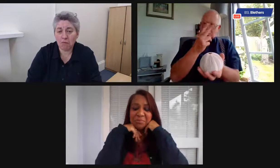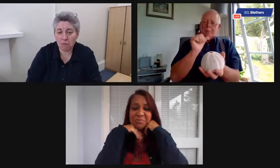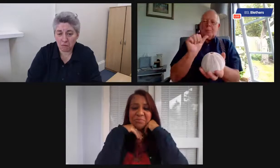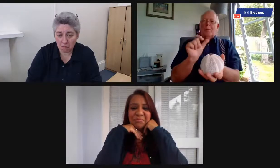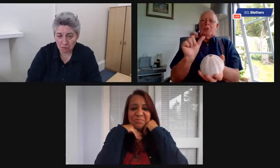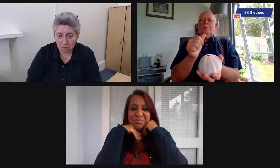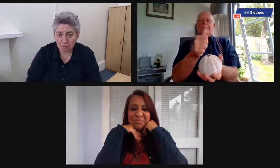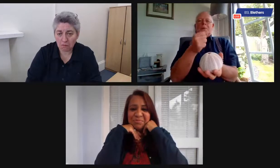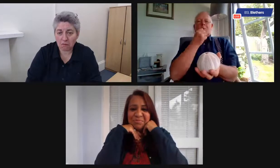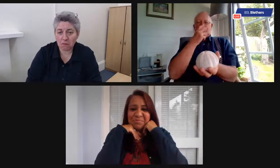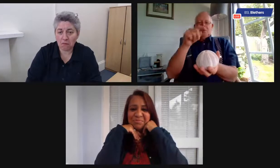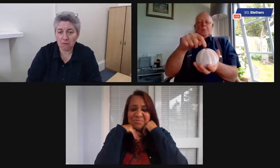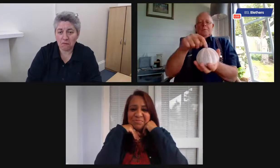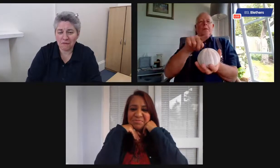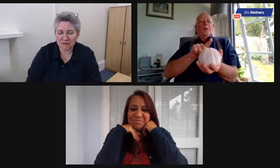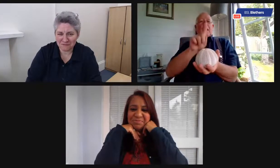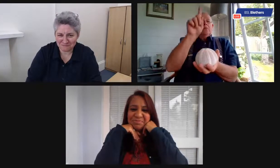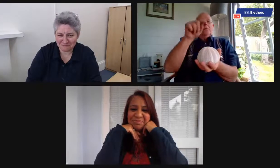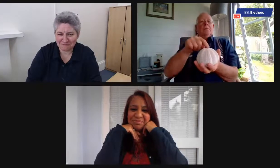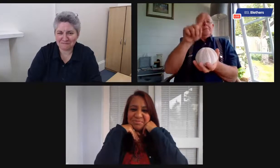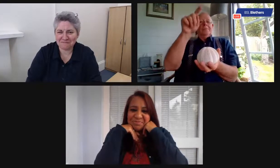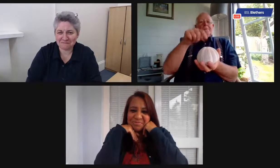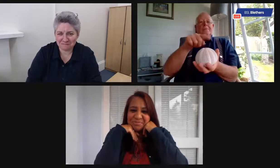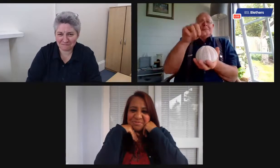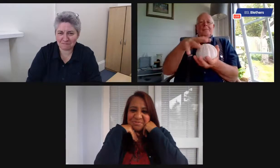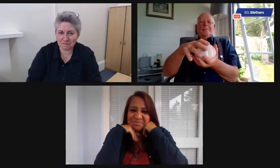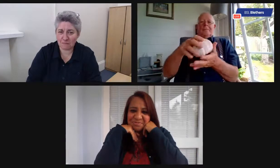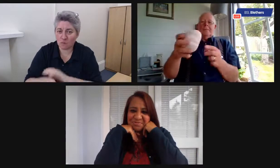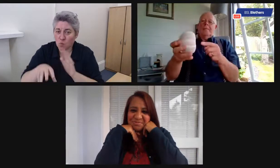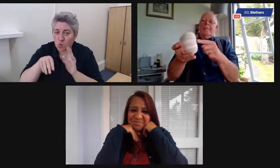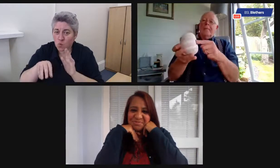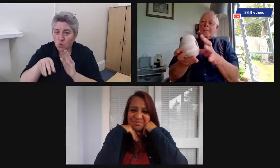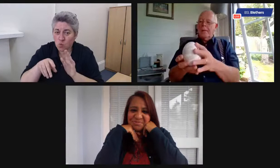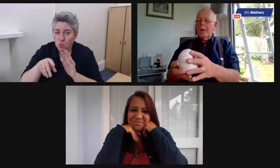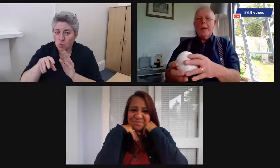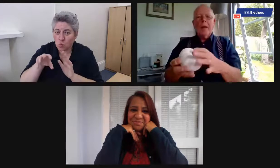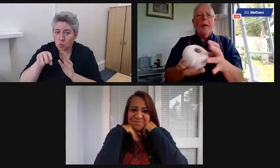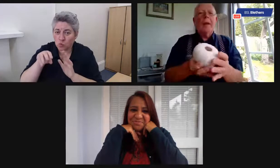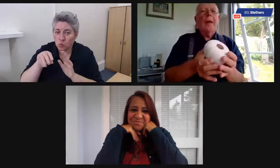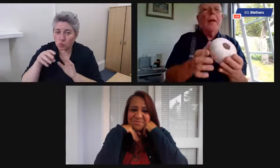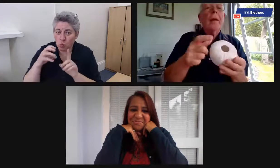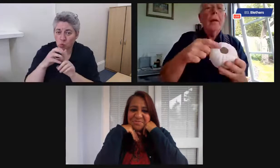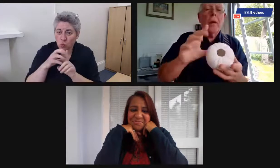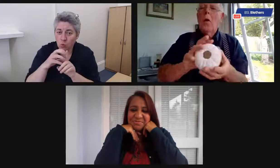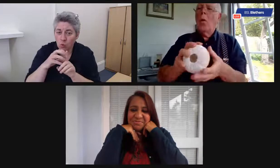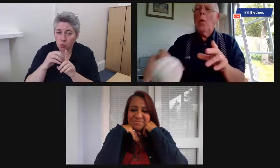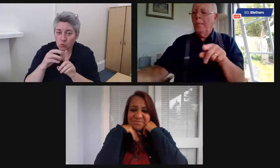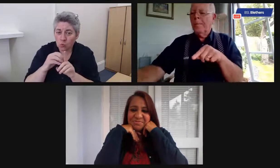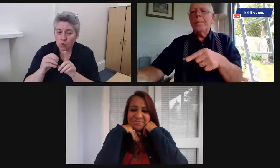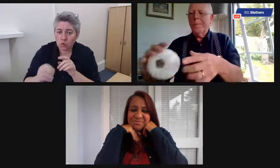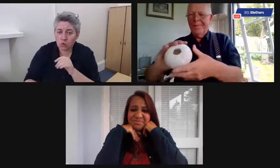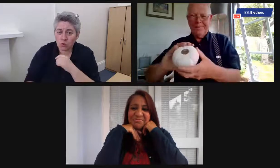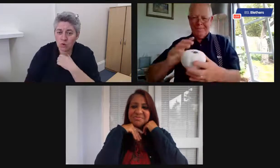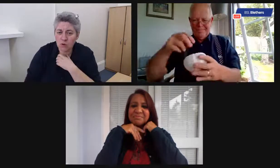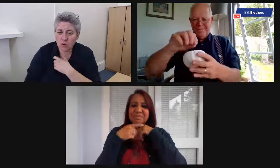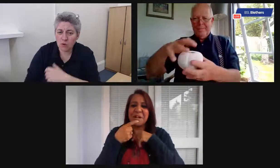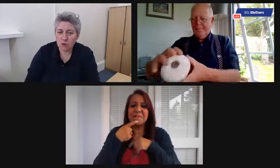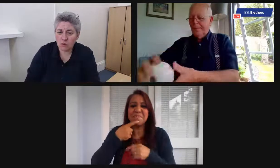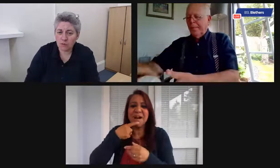yeah, its number twos would come shooting out of the top. And its mouth would be on the bottom. And it would